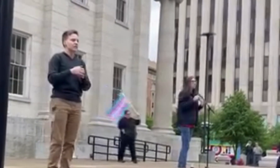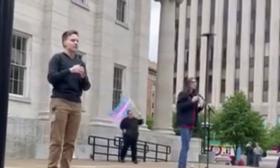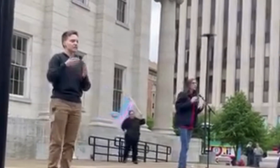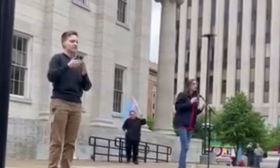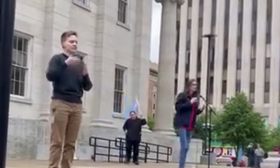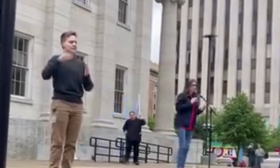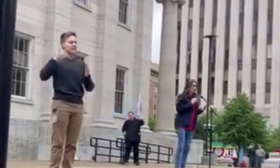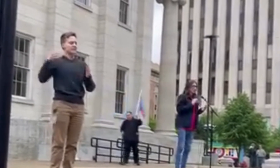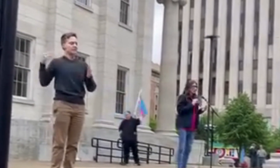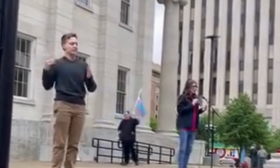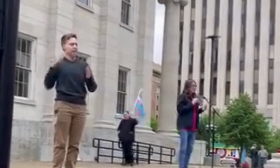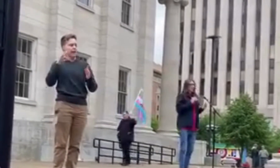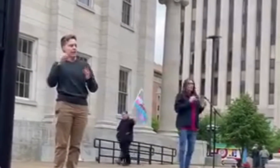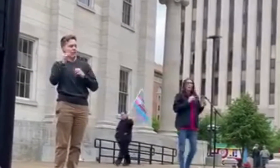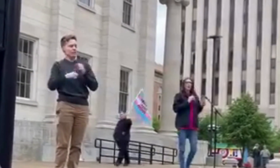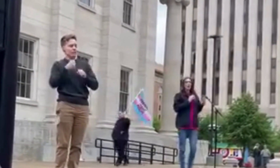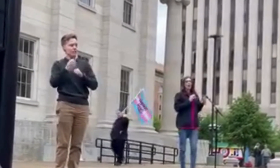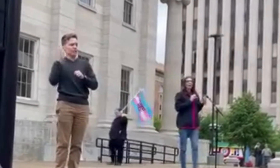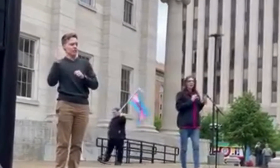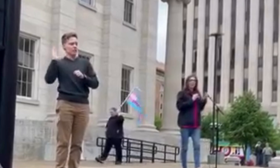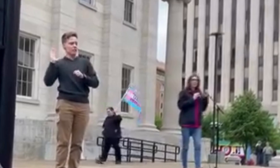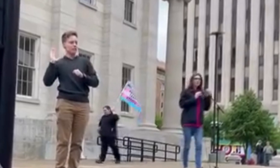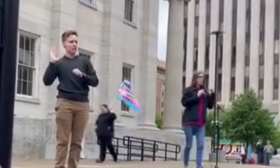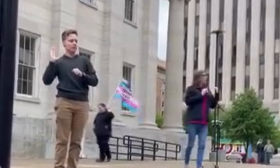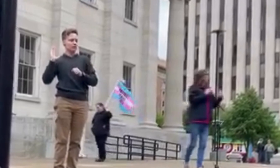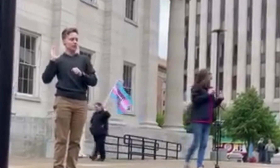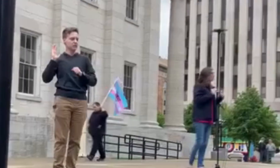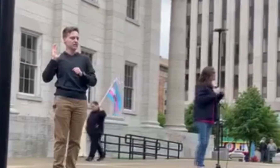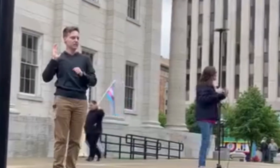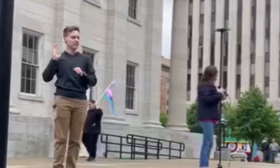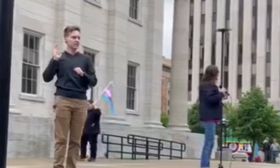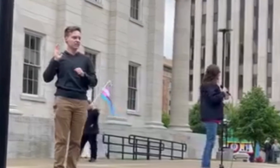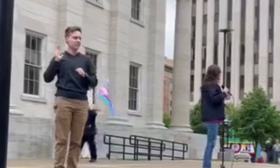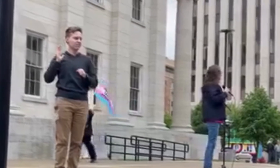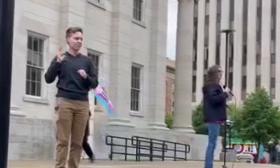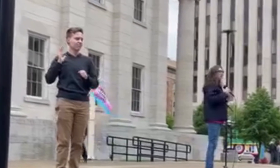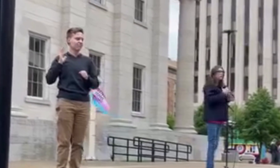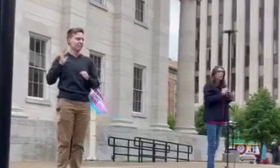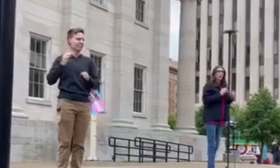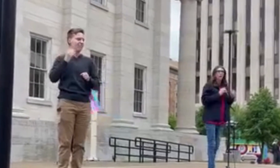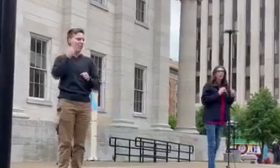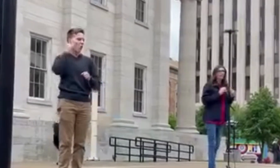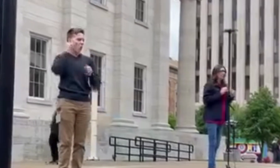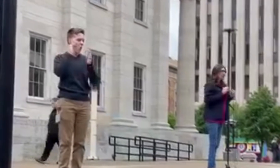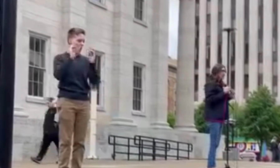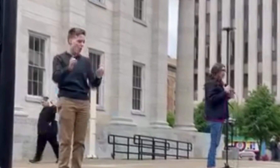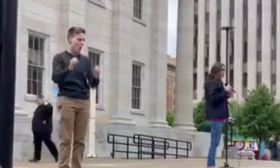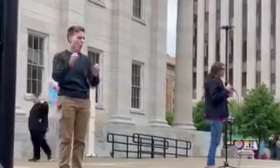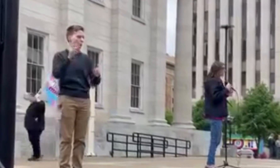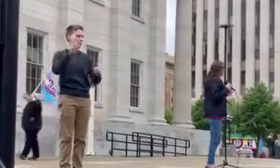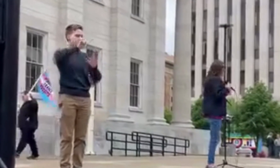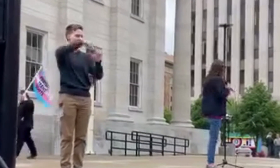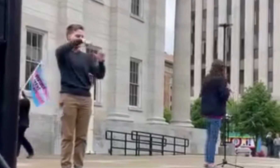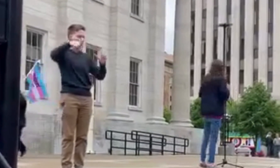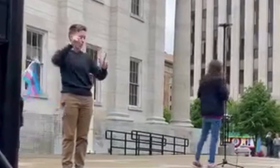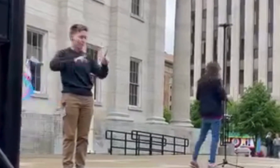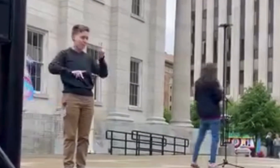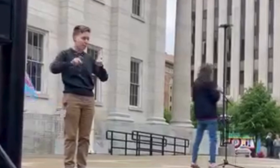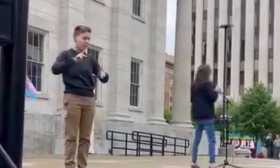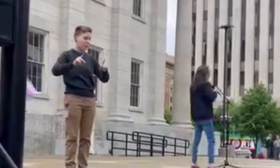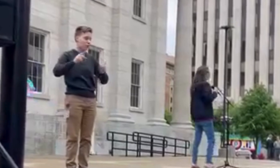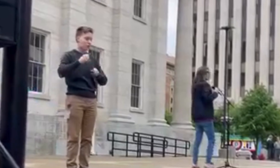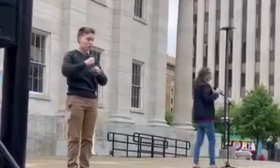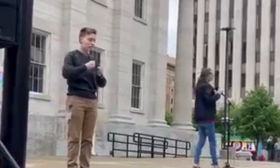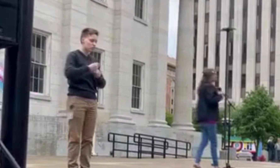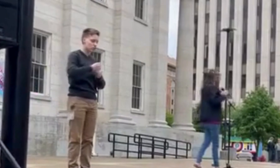than 50 years ago. These were homeless LGBT people on the streets. These were